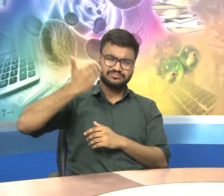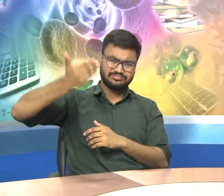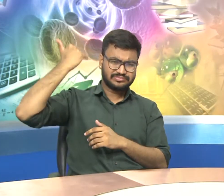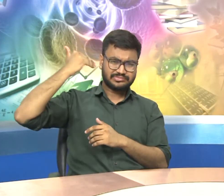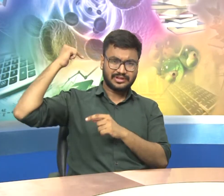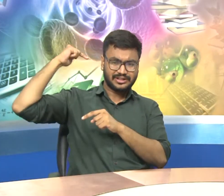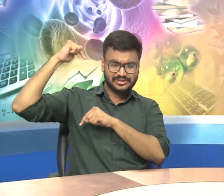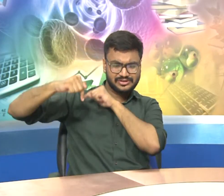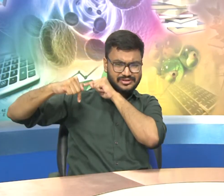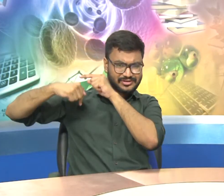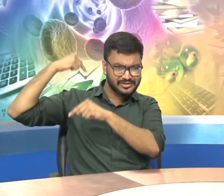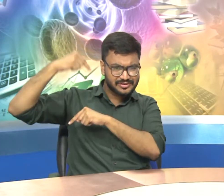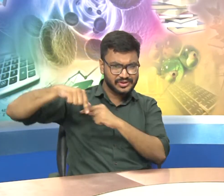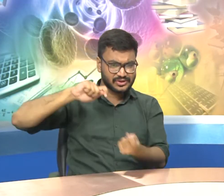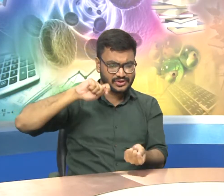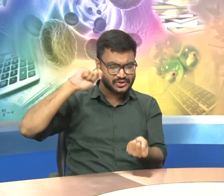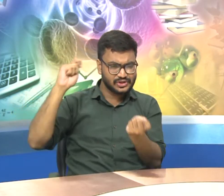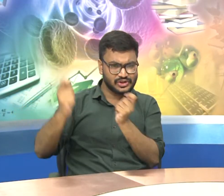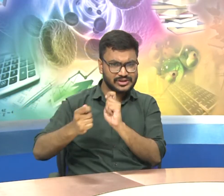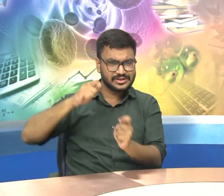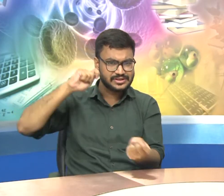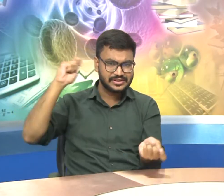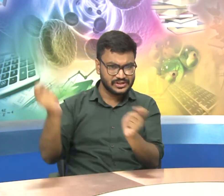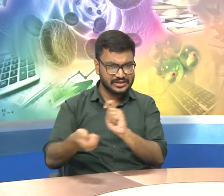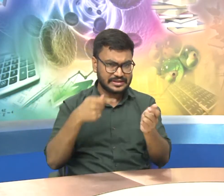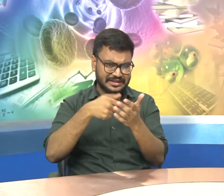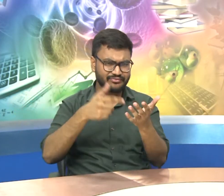and the operant's theory of evolution.